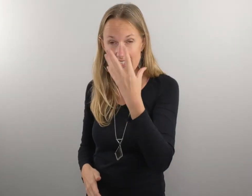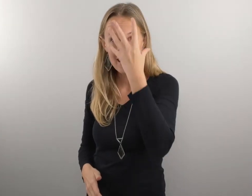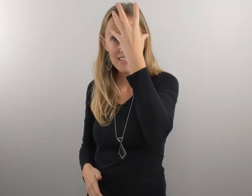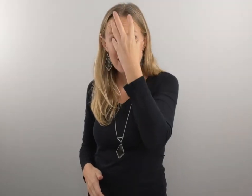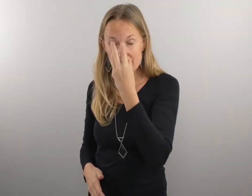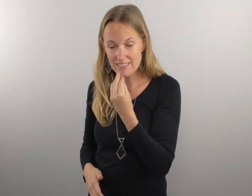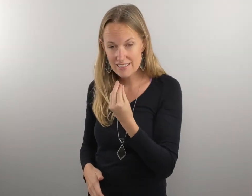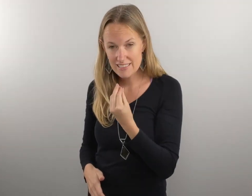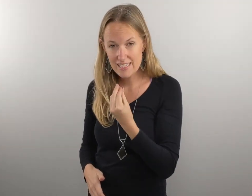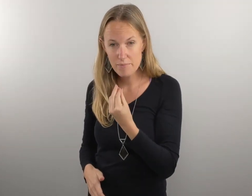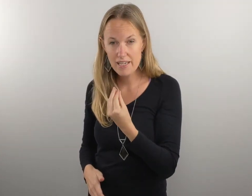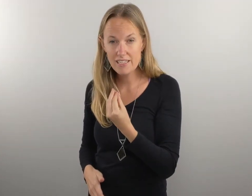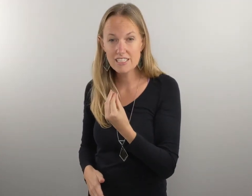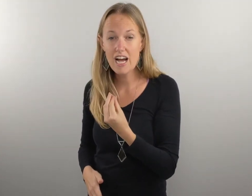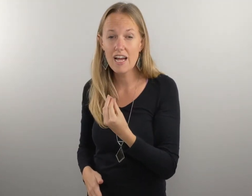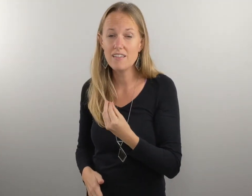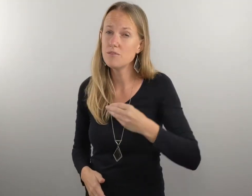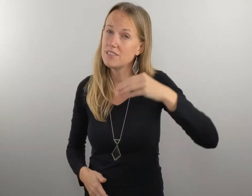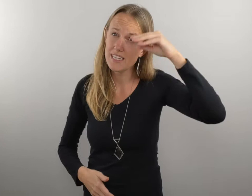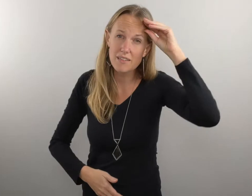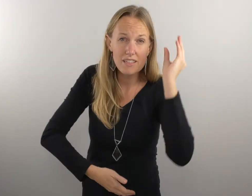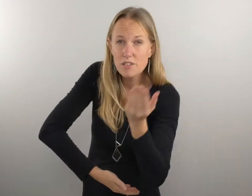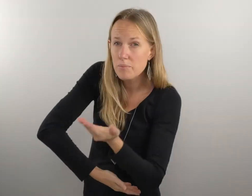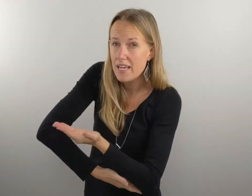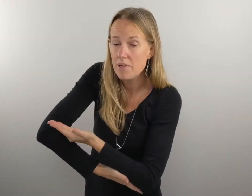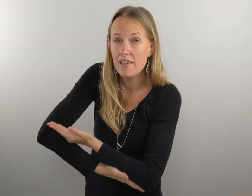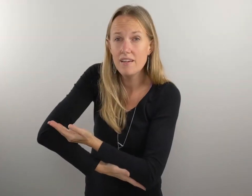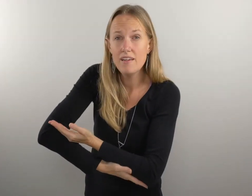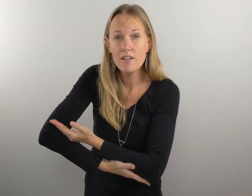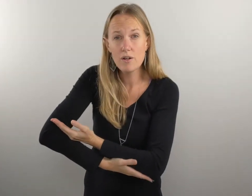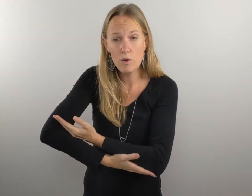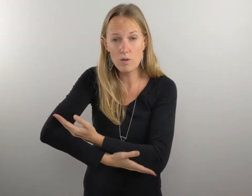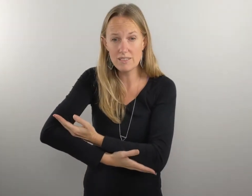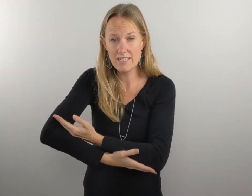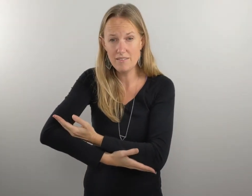Okay, the sleeping child, and once again I'm going to do baby, you're holding,